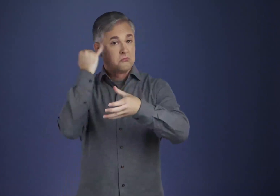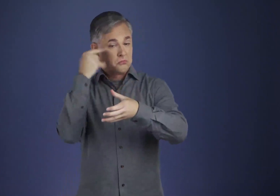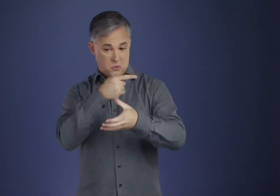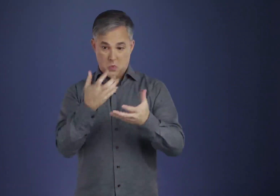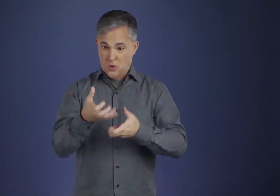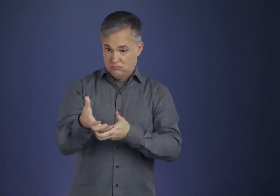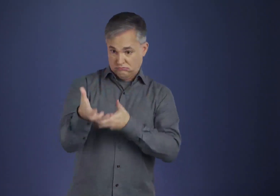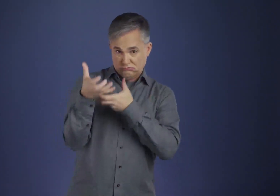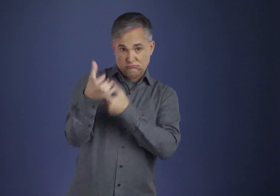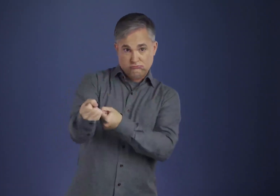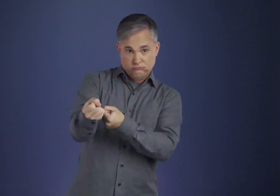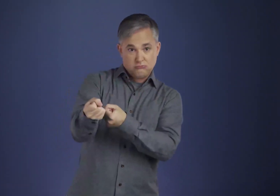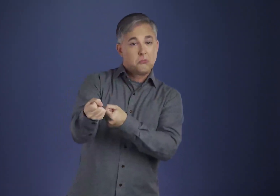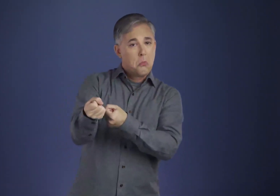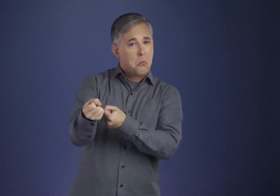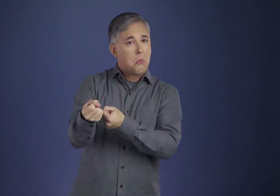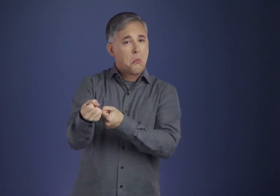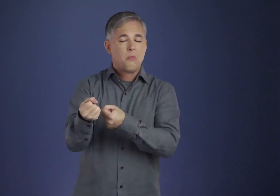AA itself your higher power.